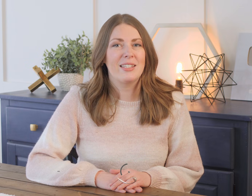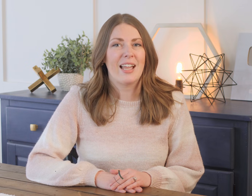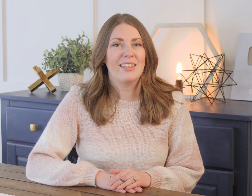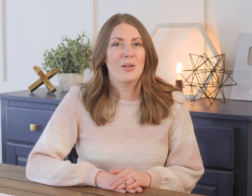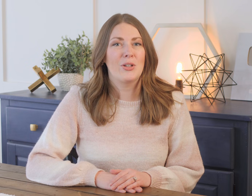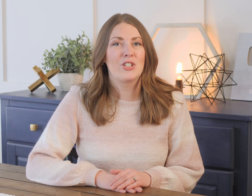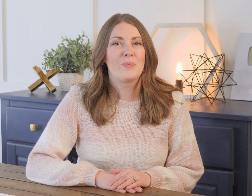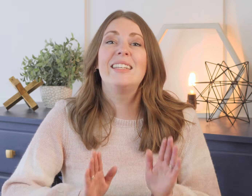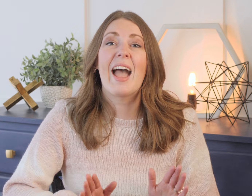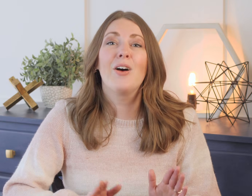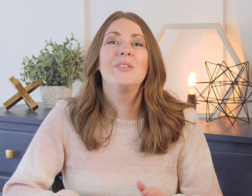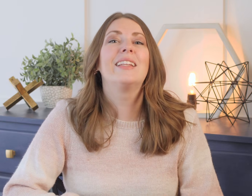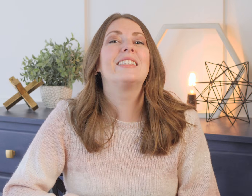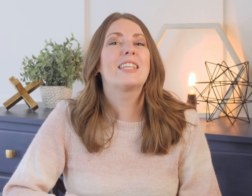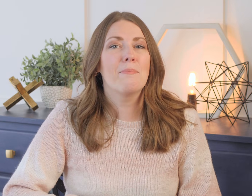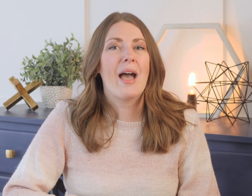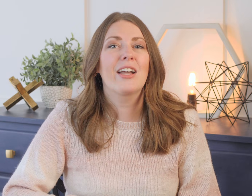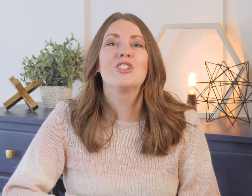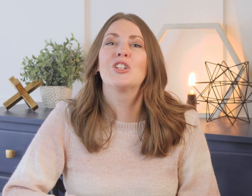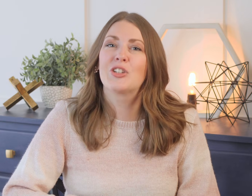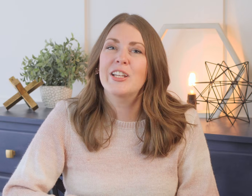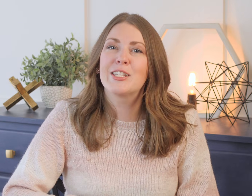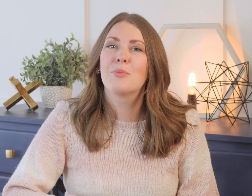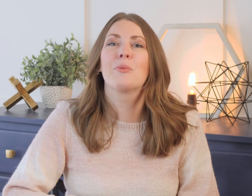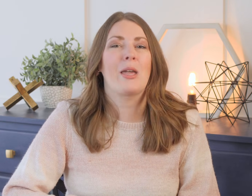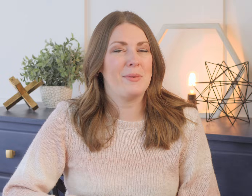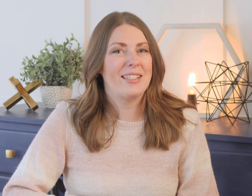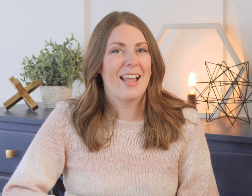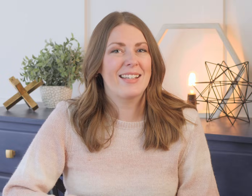sign language. Now, let's get back to learning some more baby signs.